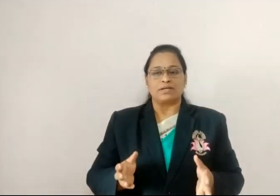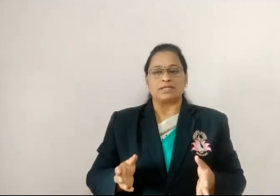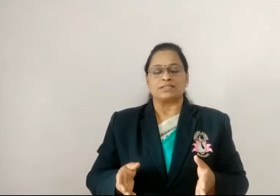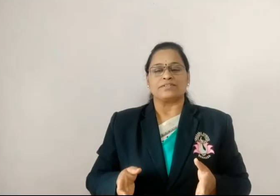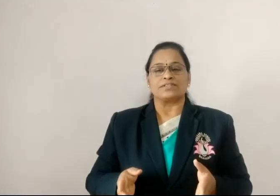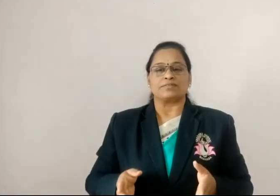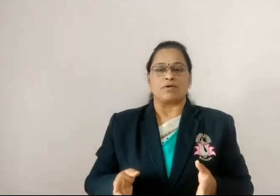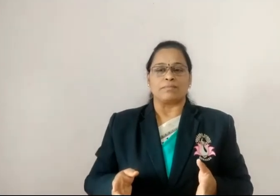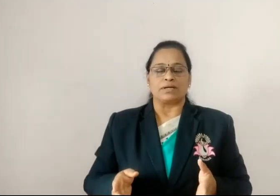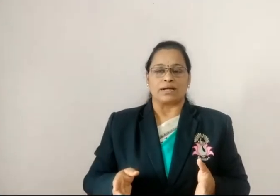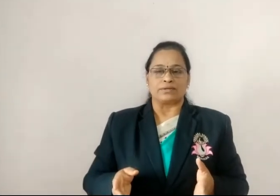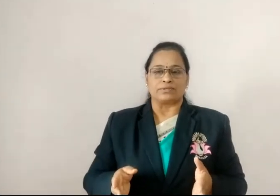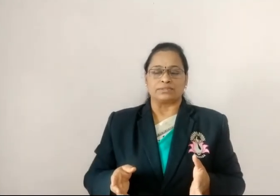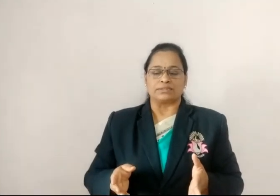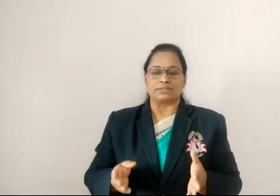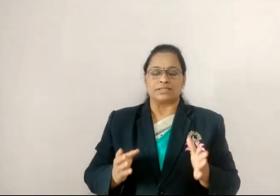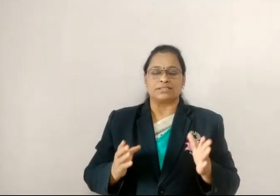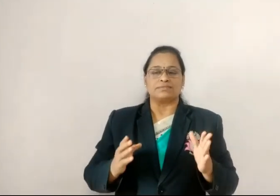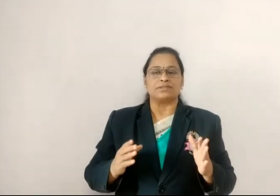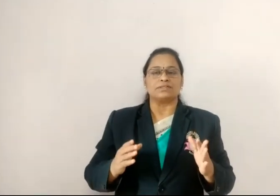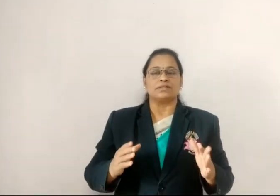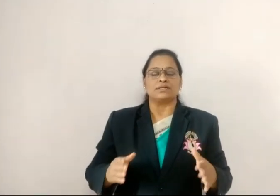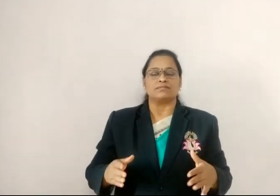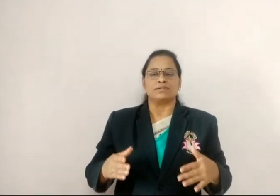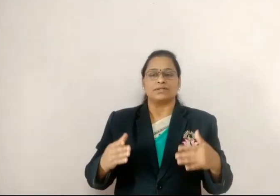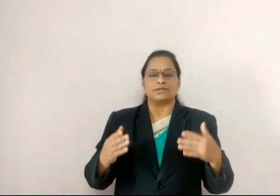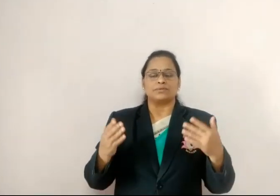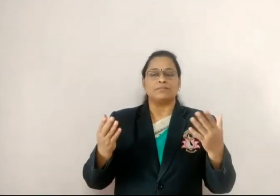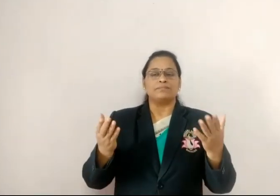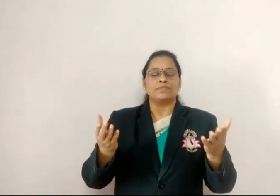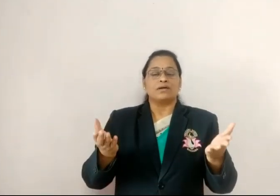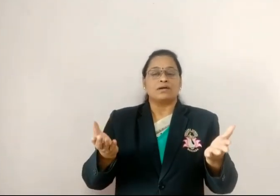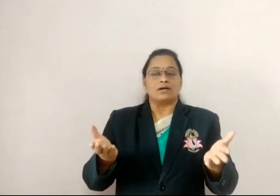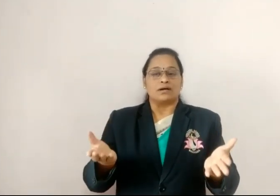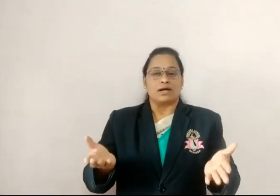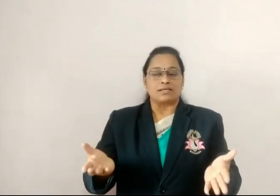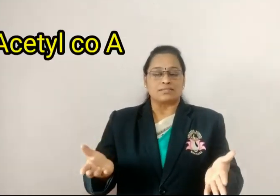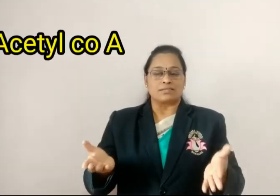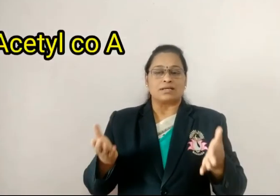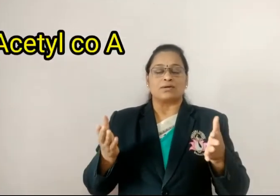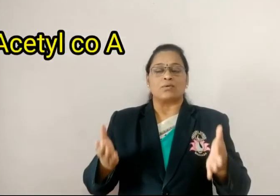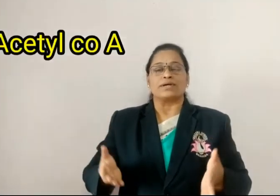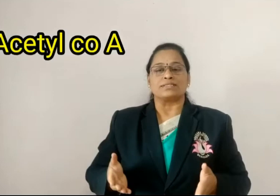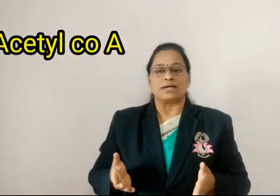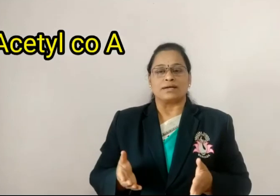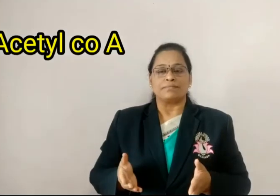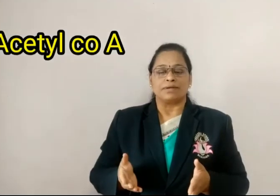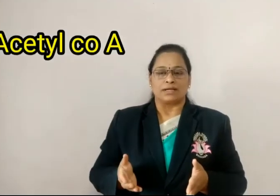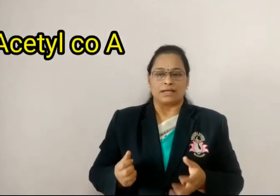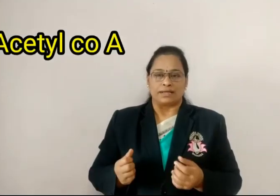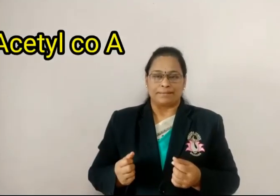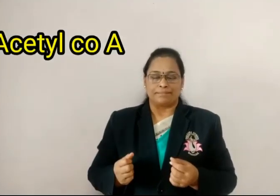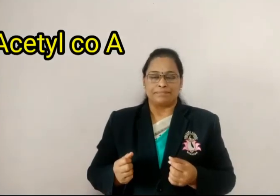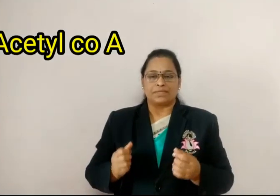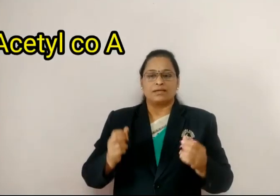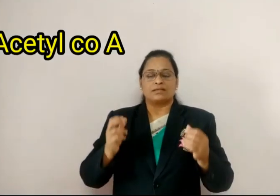acid which is formed in glycolysis is further converted to acetyl coenzyme A.